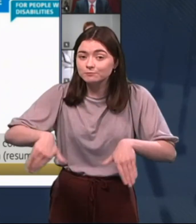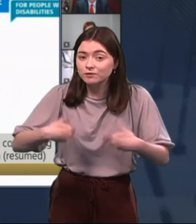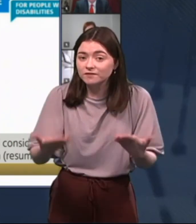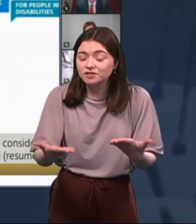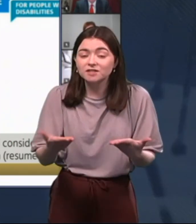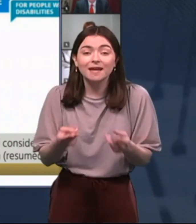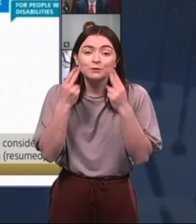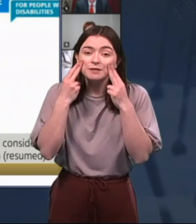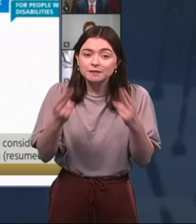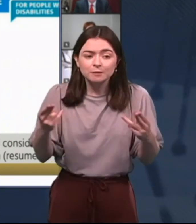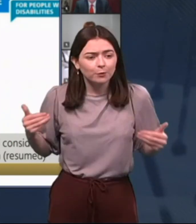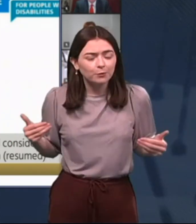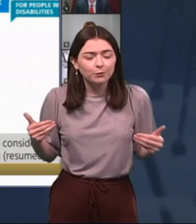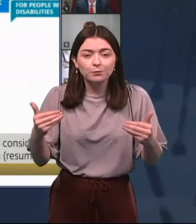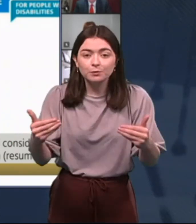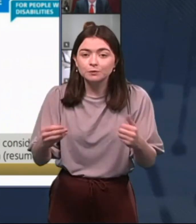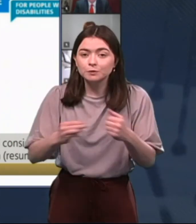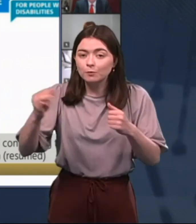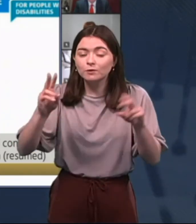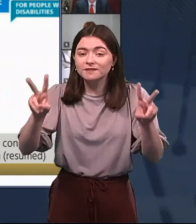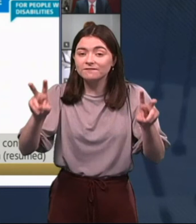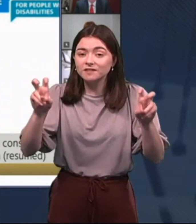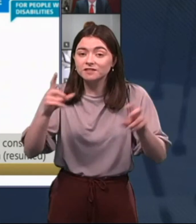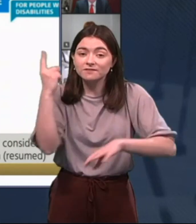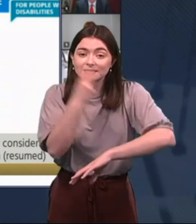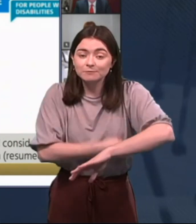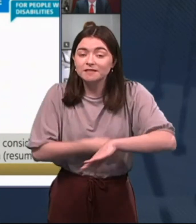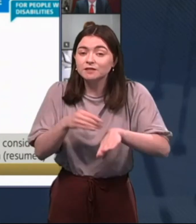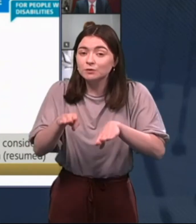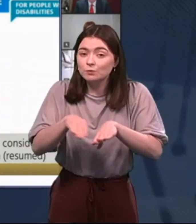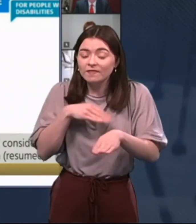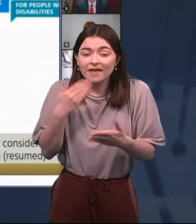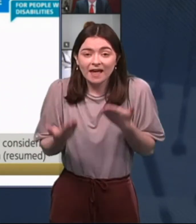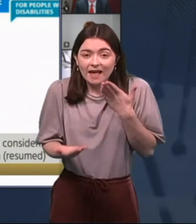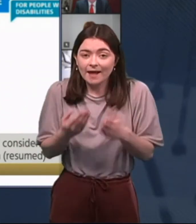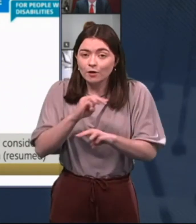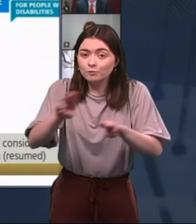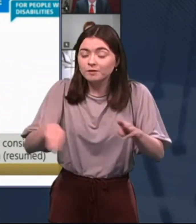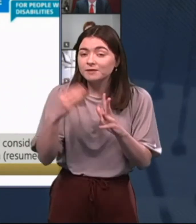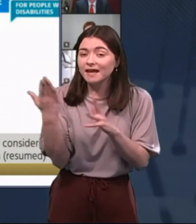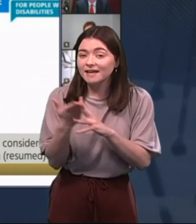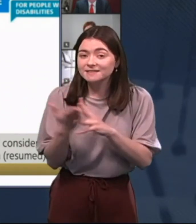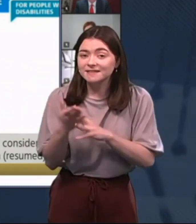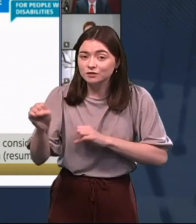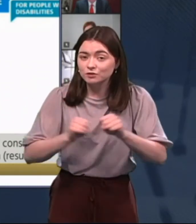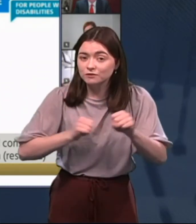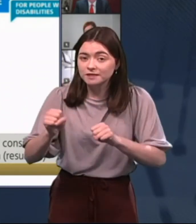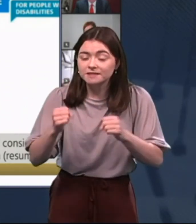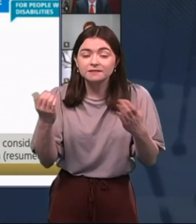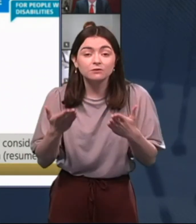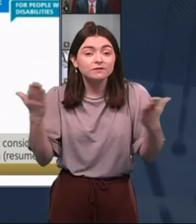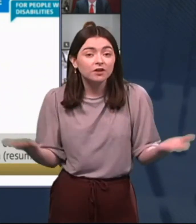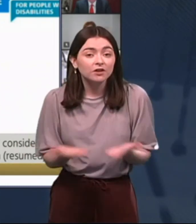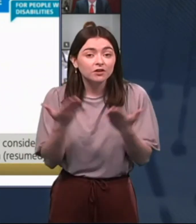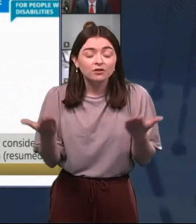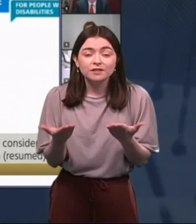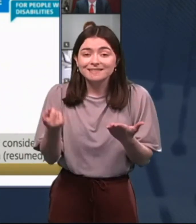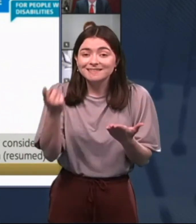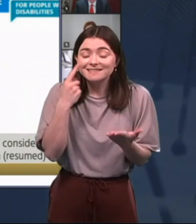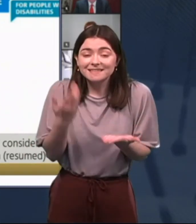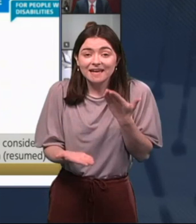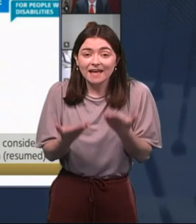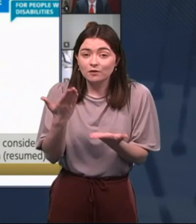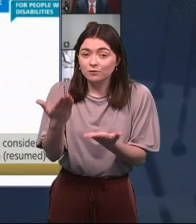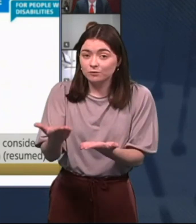and we do need to move more towards the definition of disability with regard to how people access services. So it's really encouraging to hear how